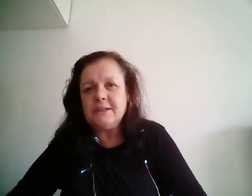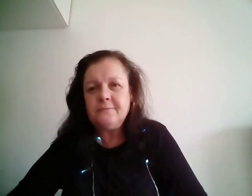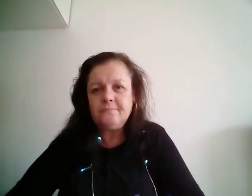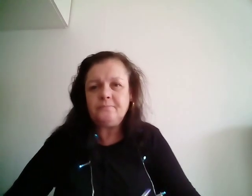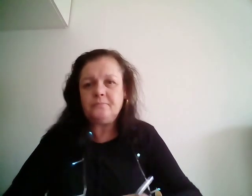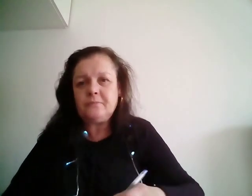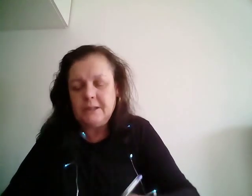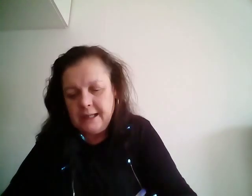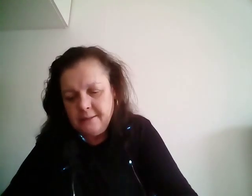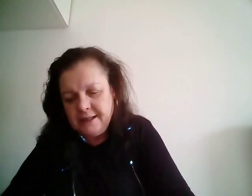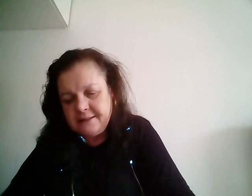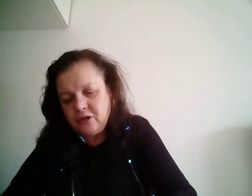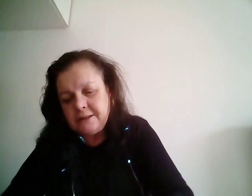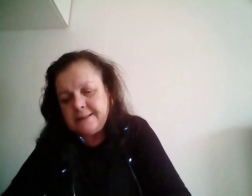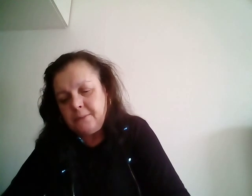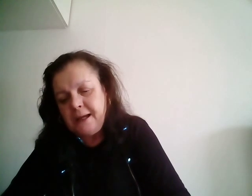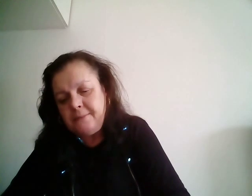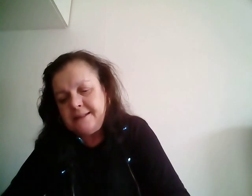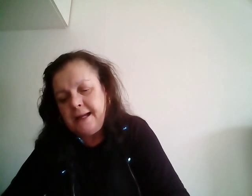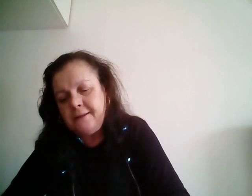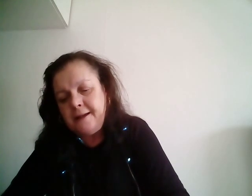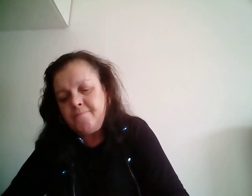do. Okay, my delicious little babies. Now then,